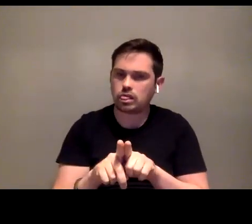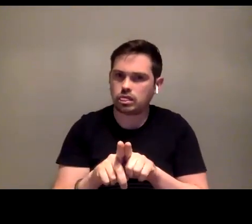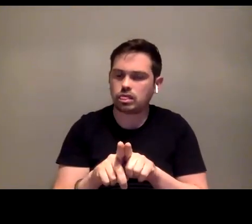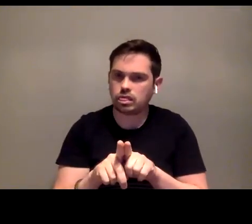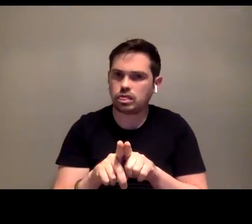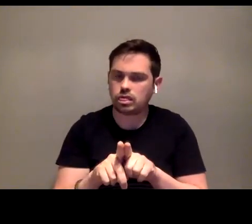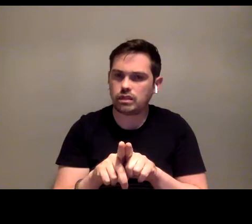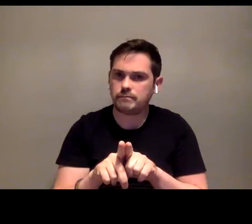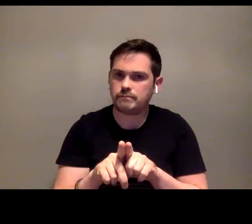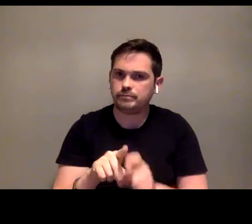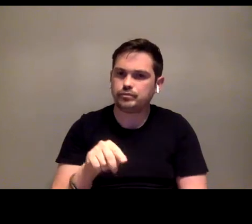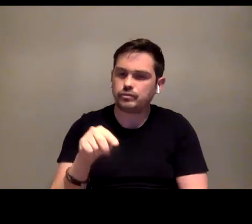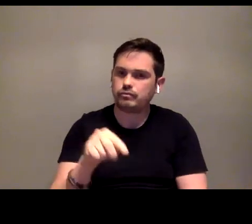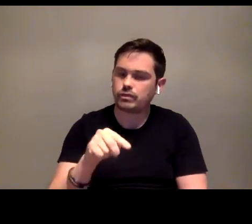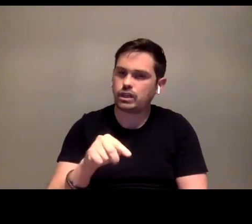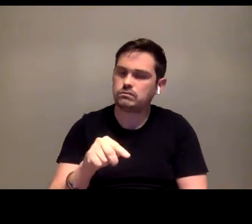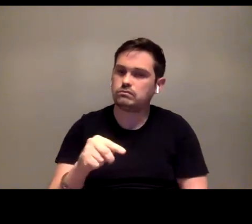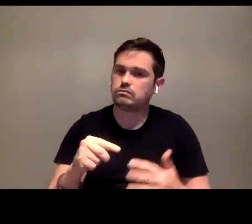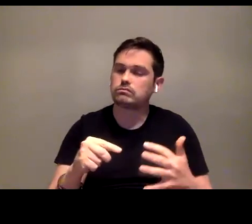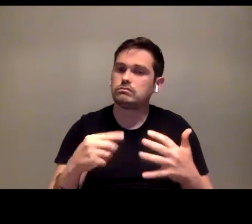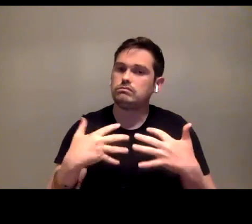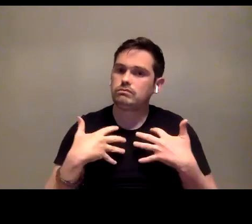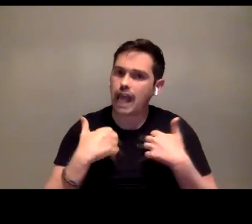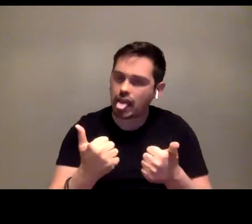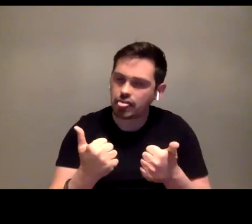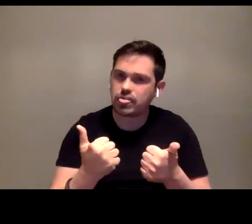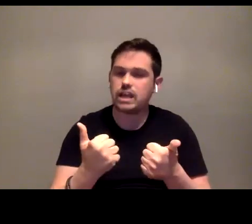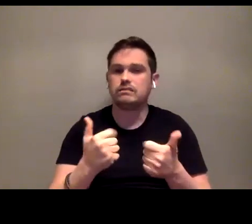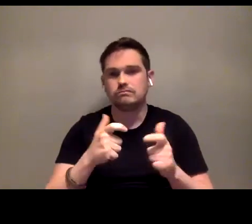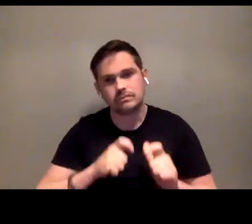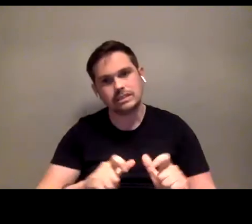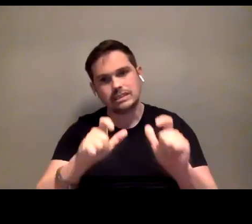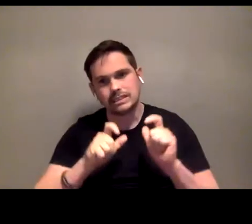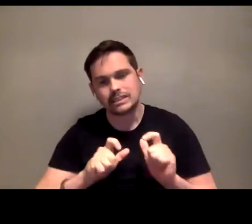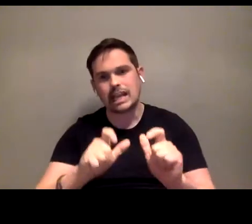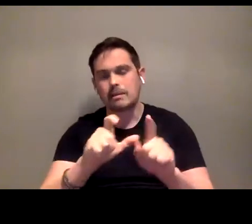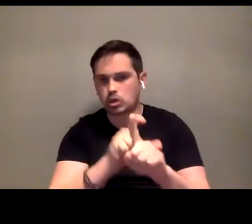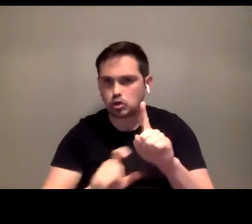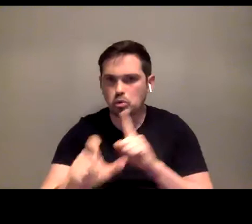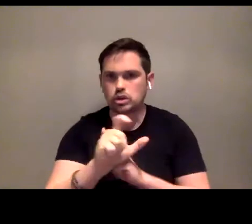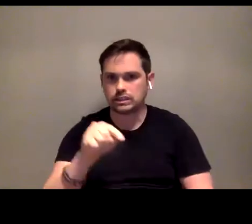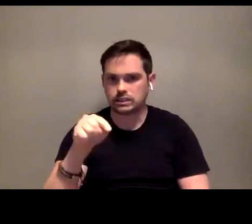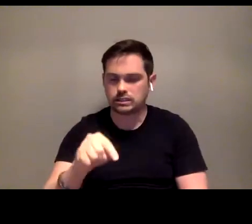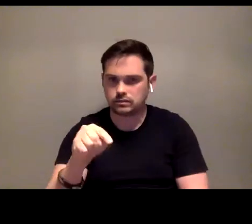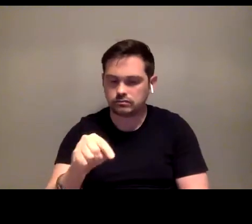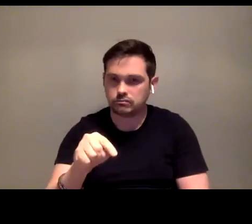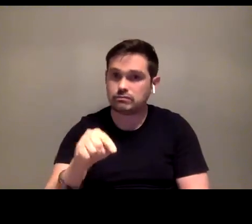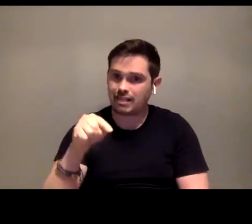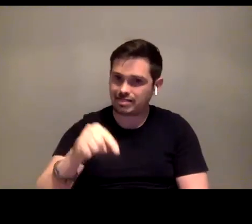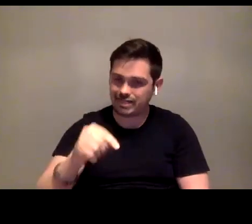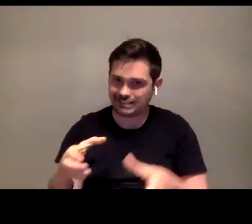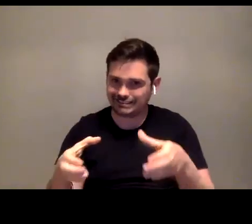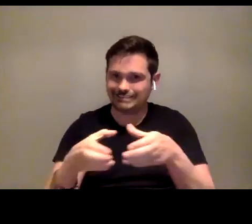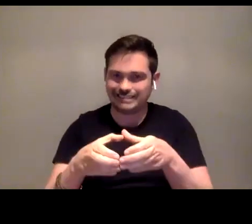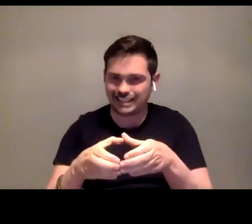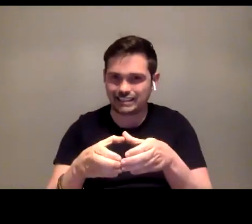they're central to supporting healthy, thriving and sustainable communities. And also, as I said, it is a sector that is chronically